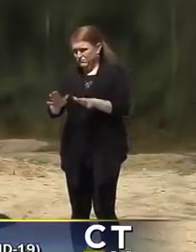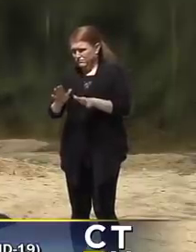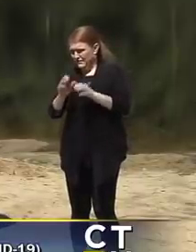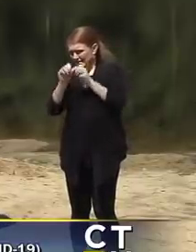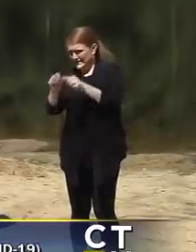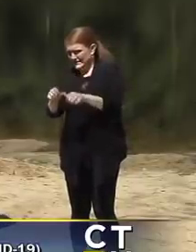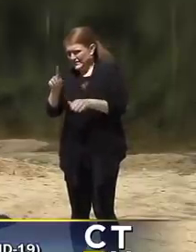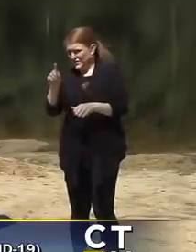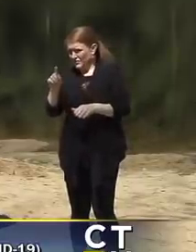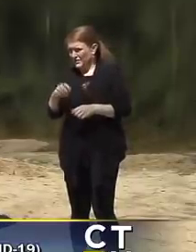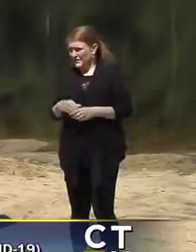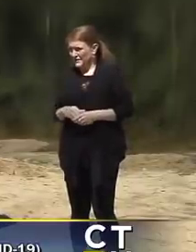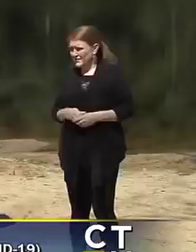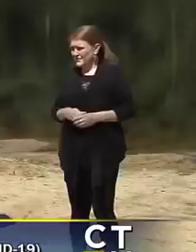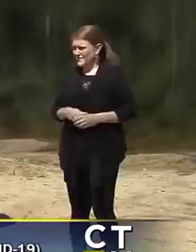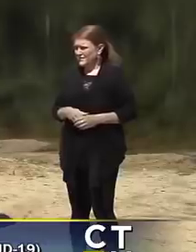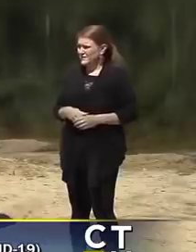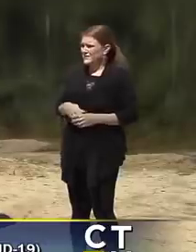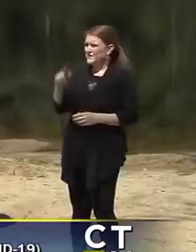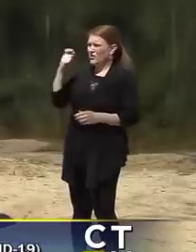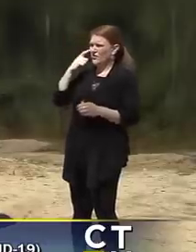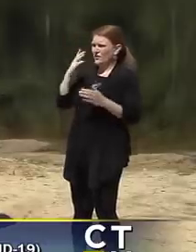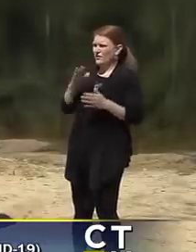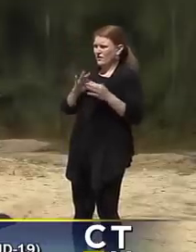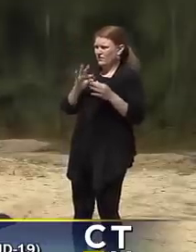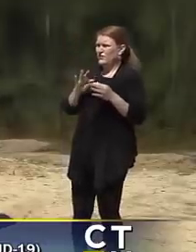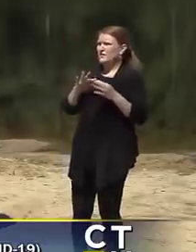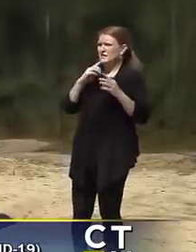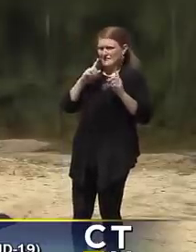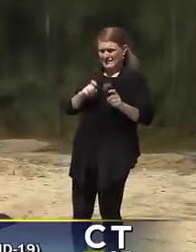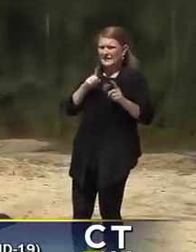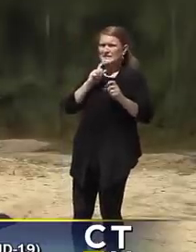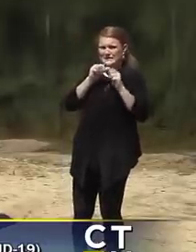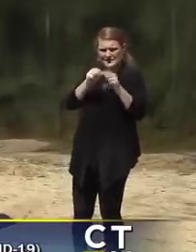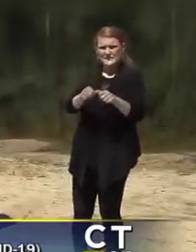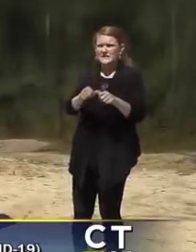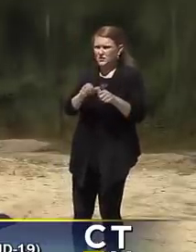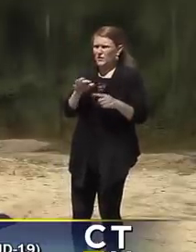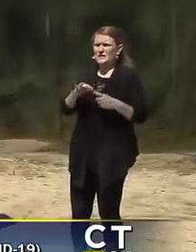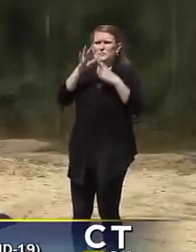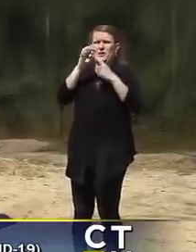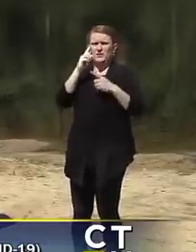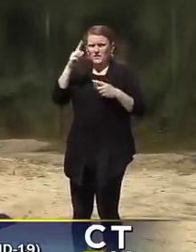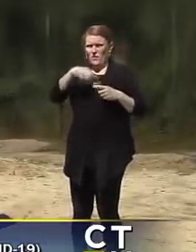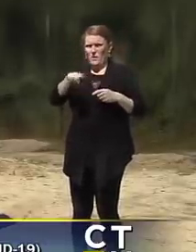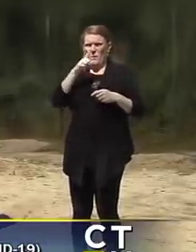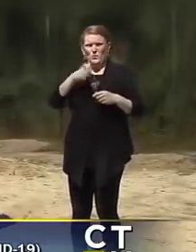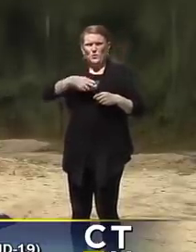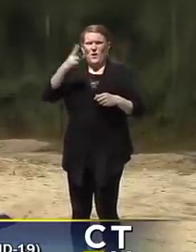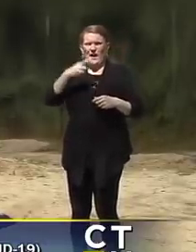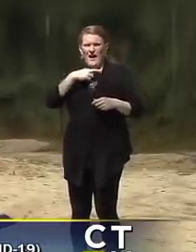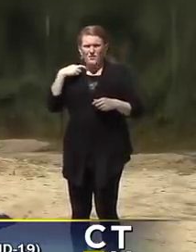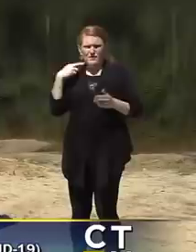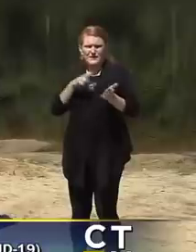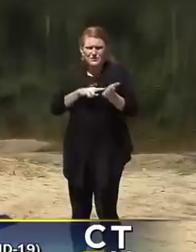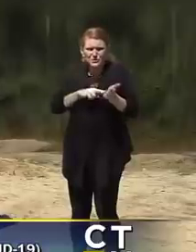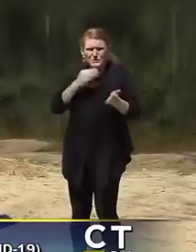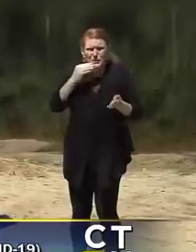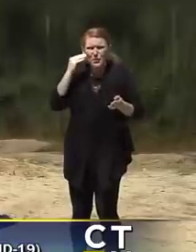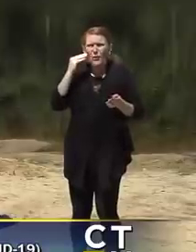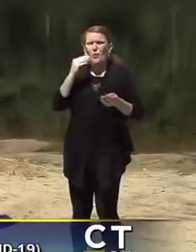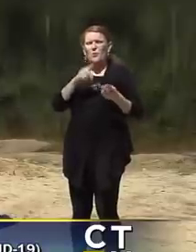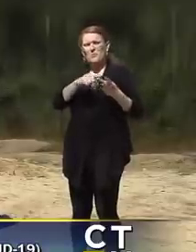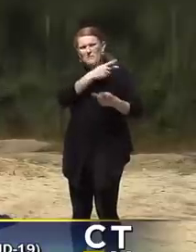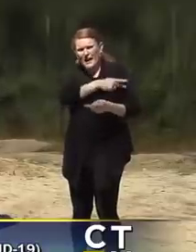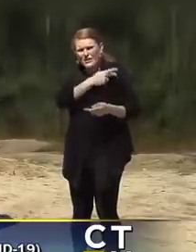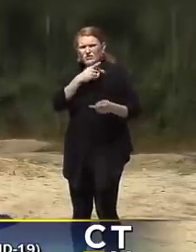certainly continuing in all of those most vulnerable populations, including the nursing homes, patients as well as nurses. Really important. We're